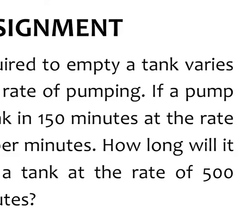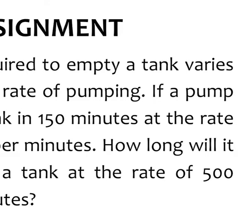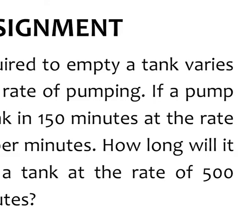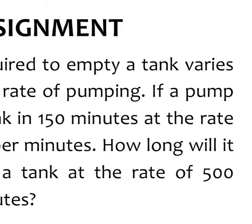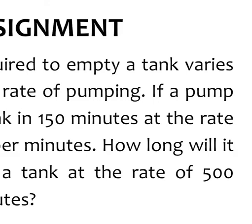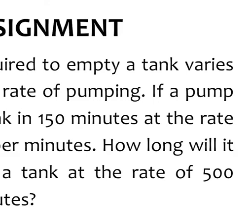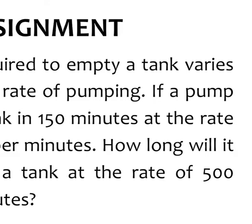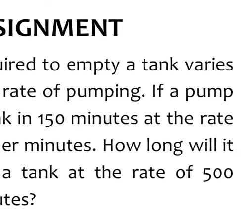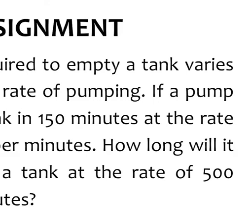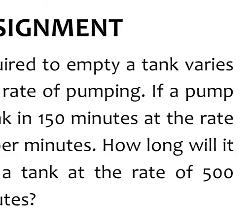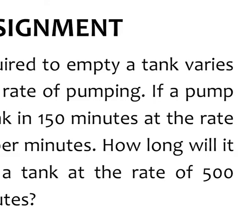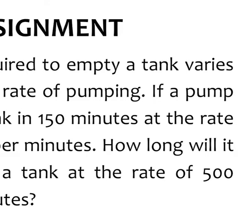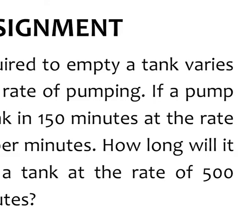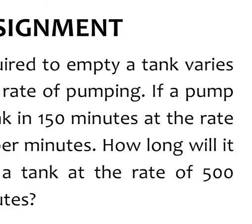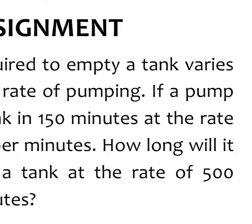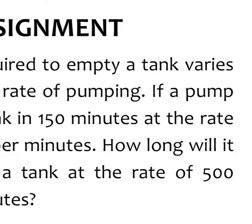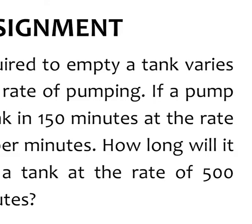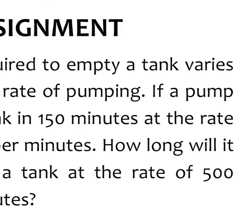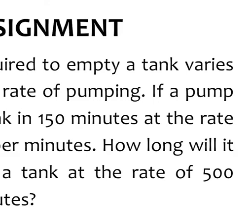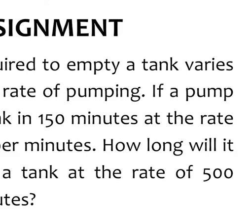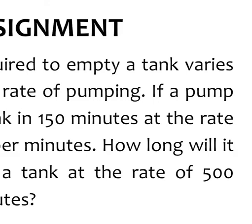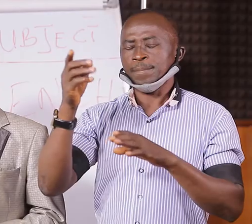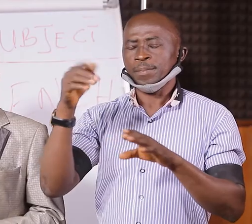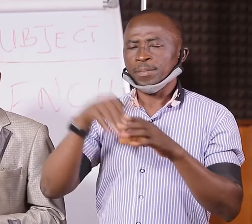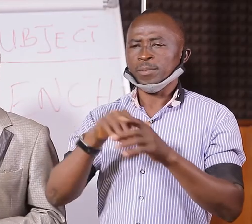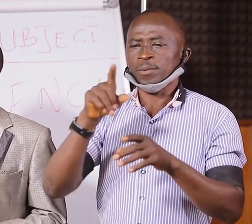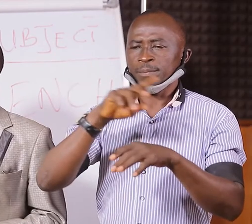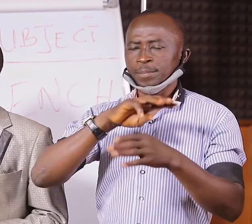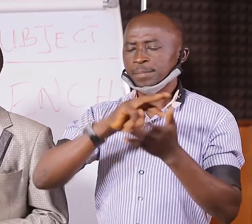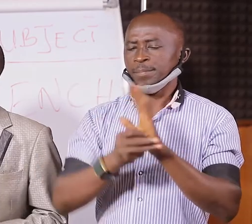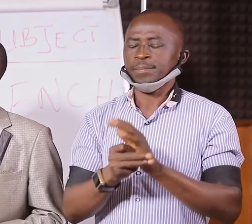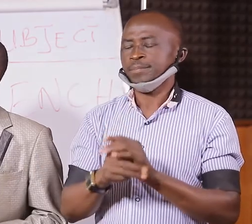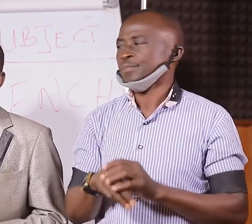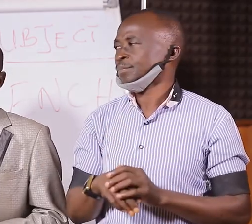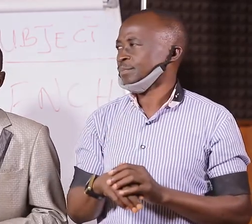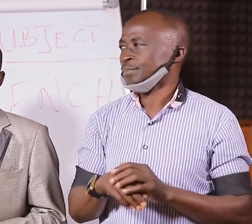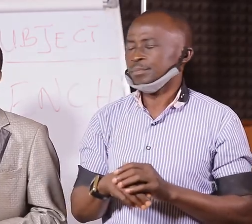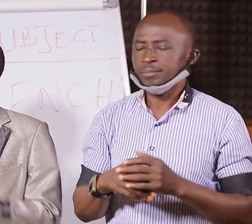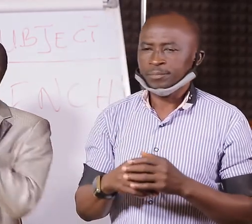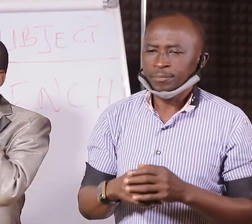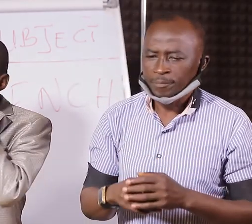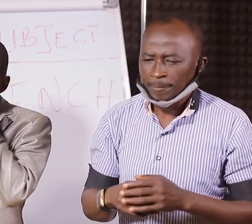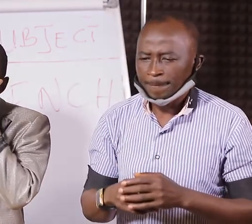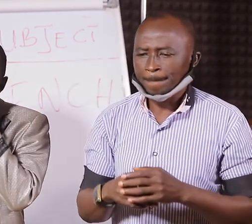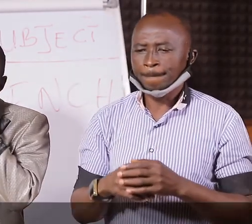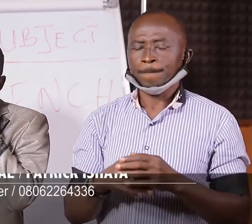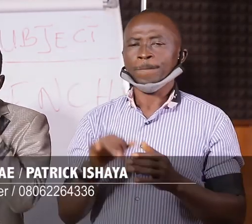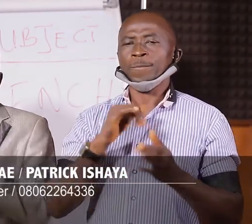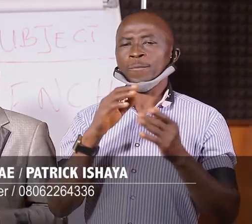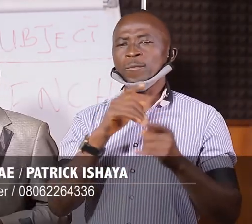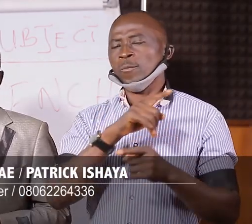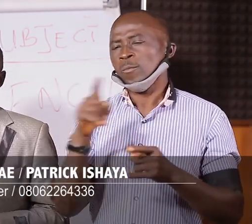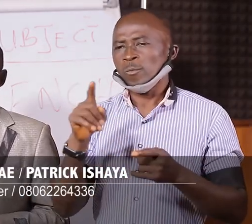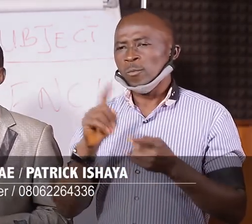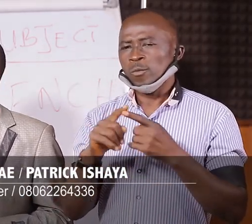500 gallons per minute? Now, before my number, I would like to give